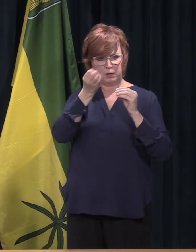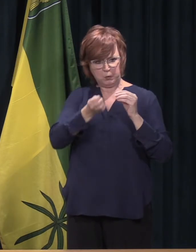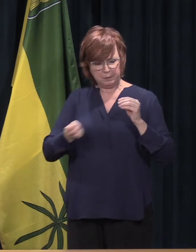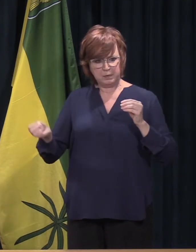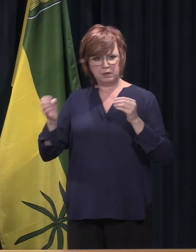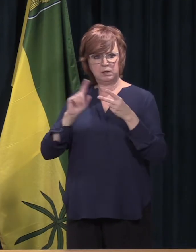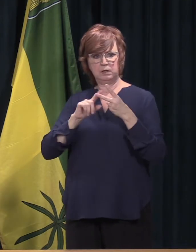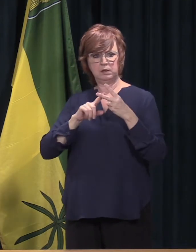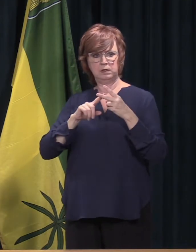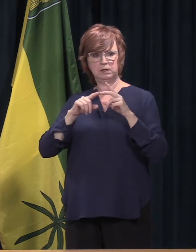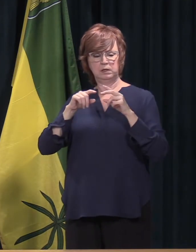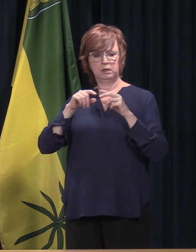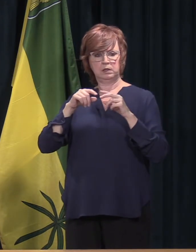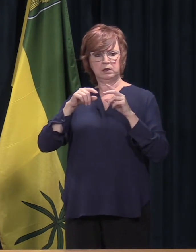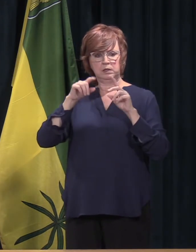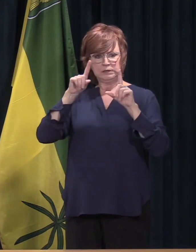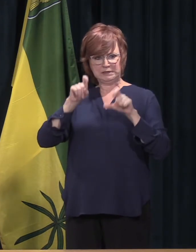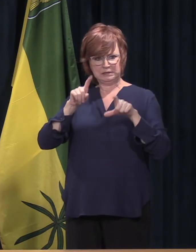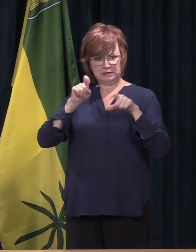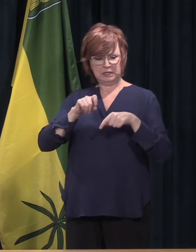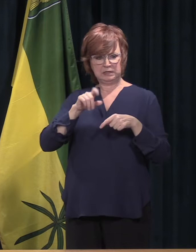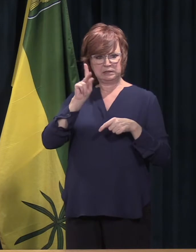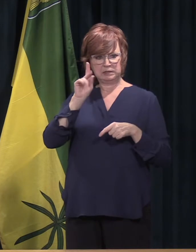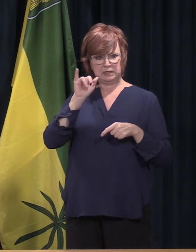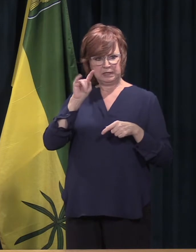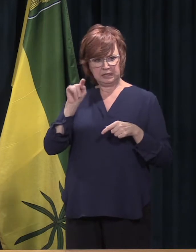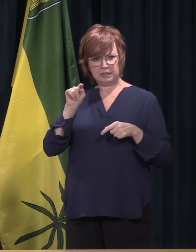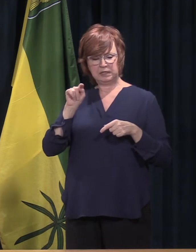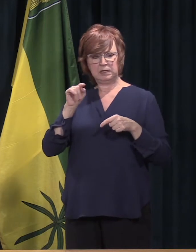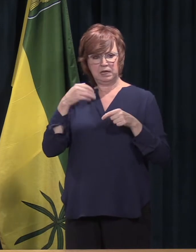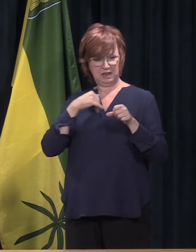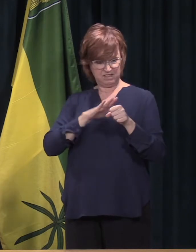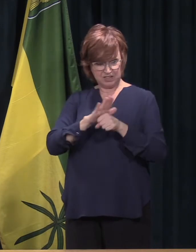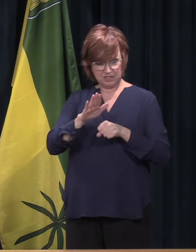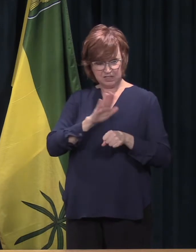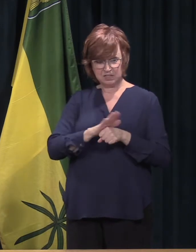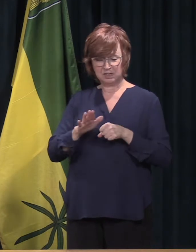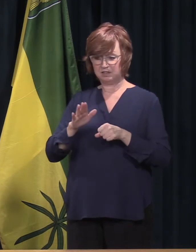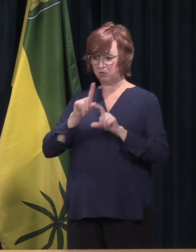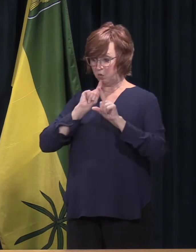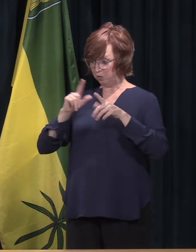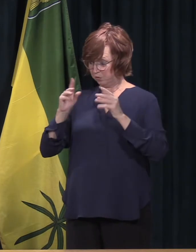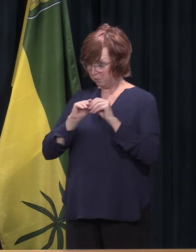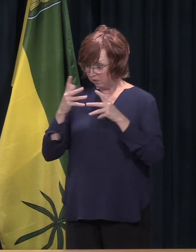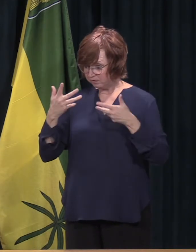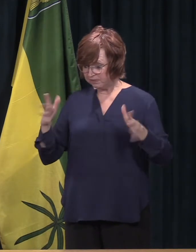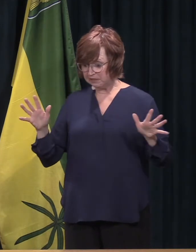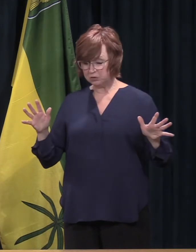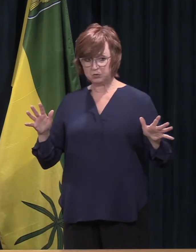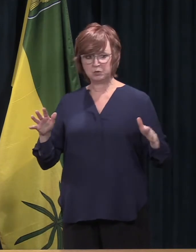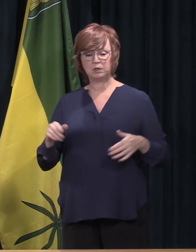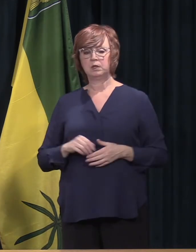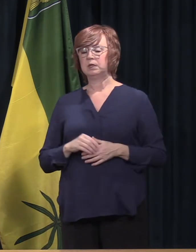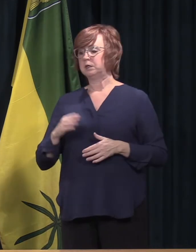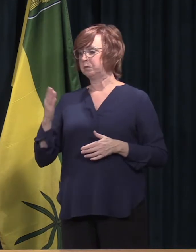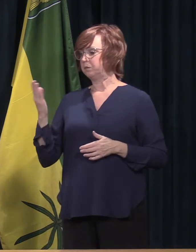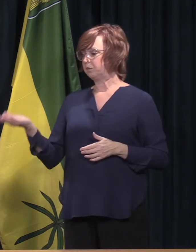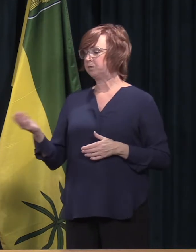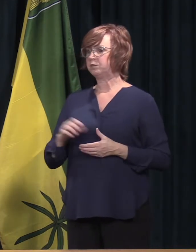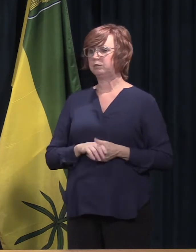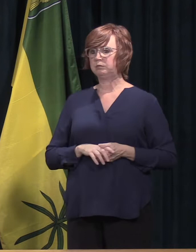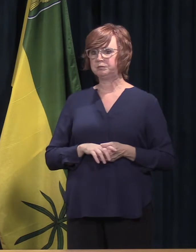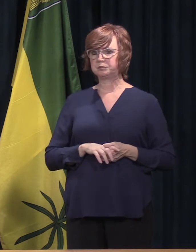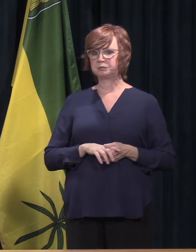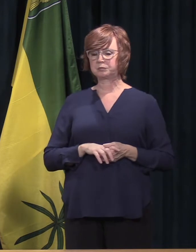be pressures coming in the coming days as we ramp up testing. Yeah. Where are we with regards to that now? At this point, overall in